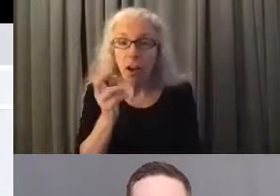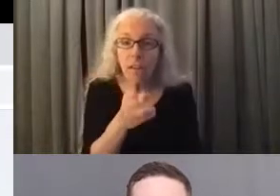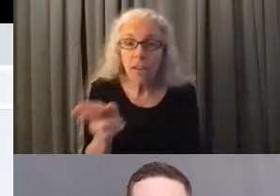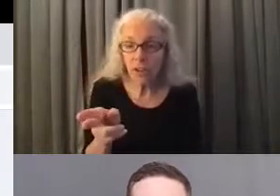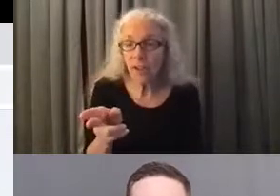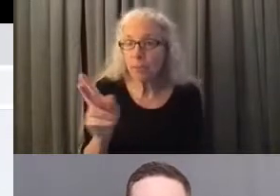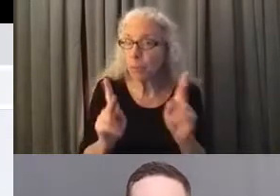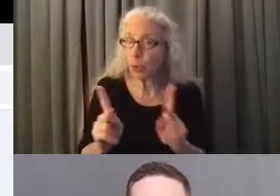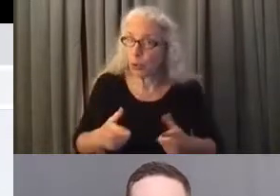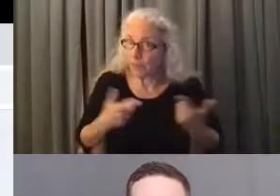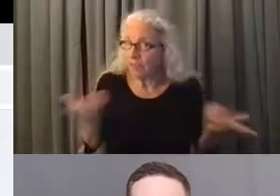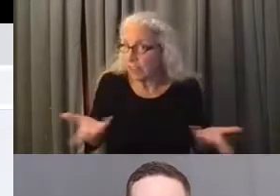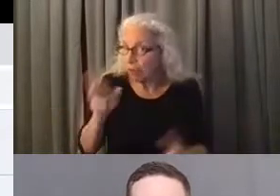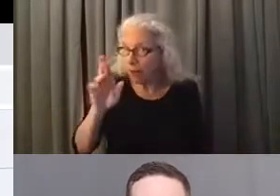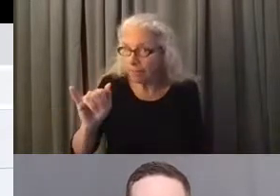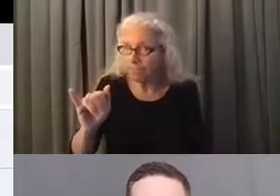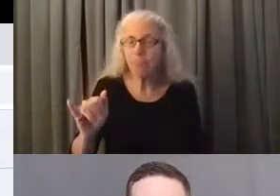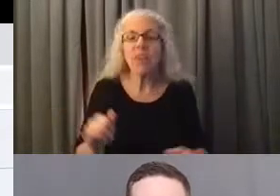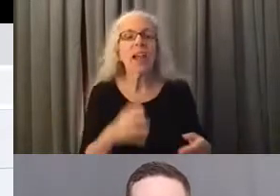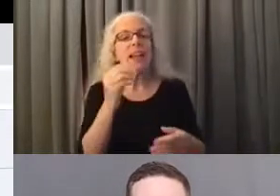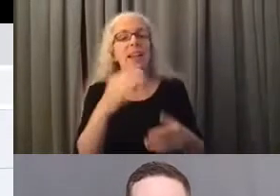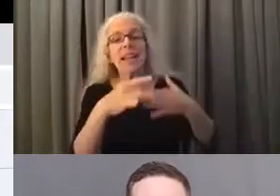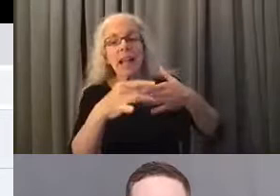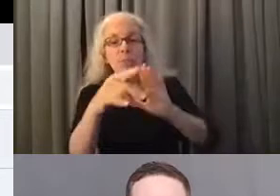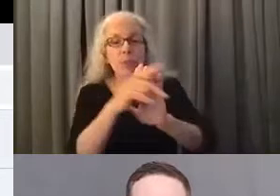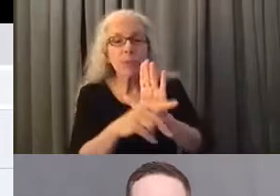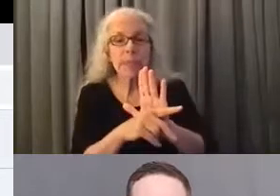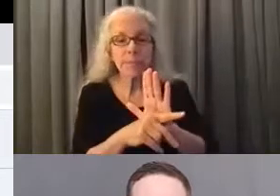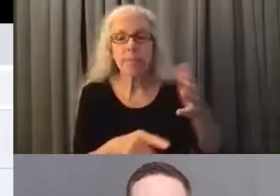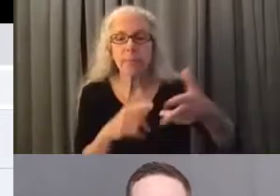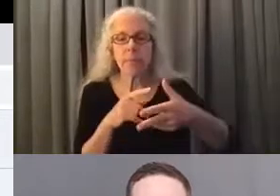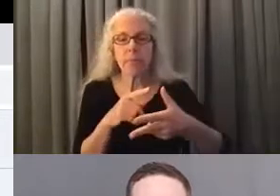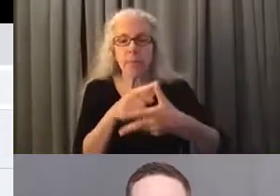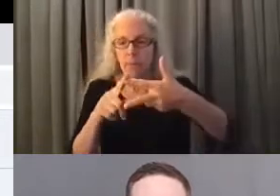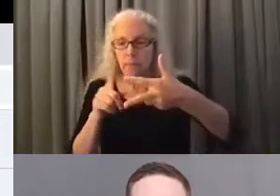And then lastly, our guiding principles are communication,